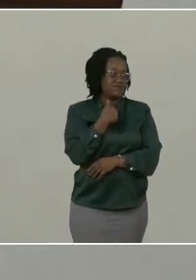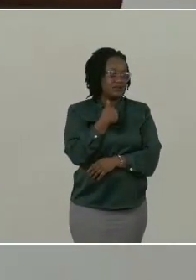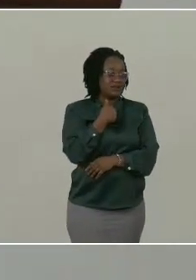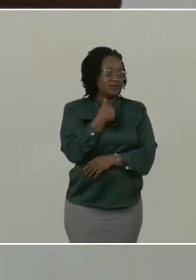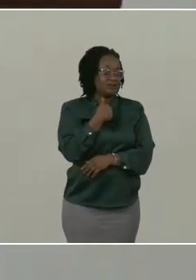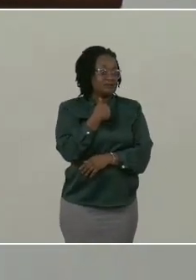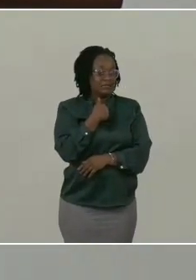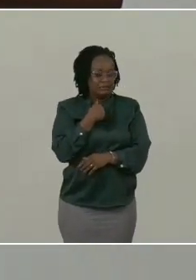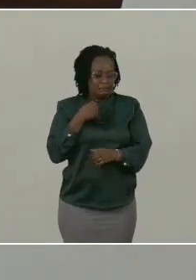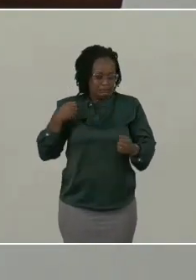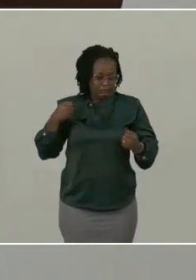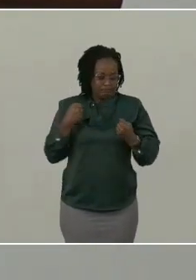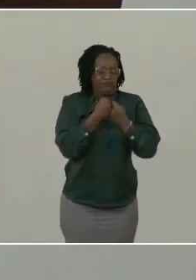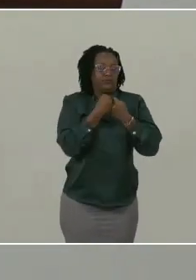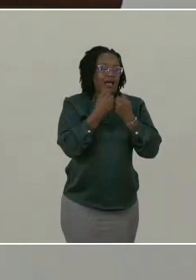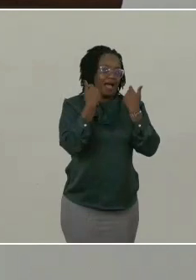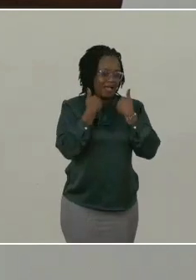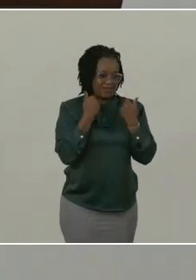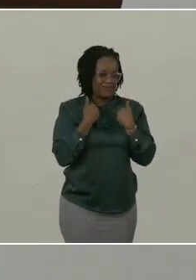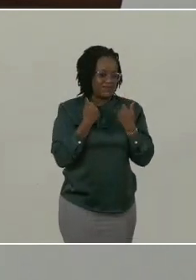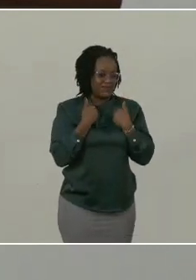gets into an accident,